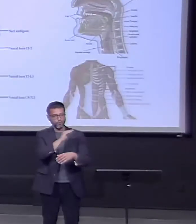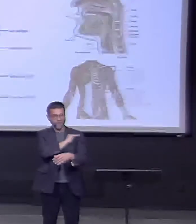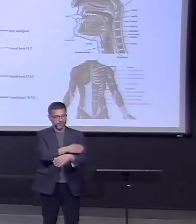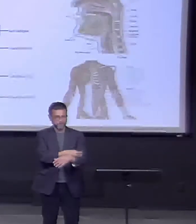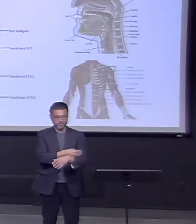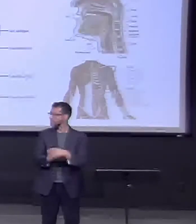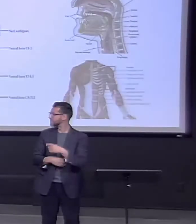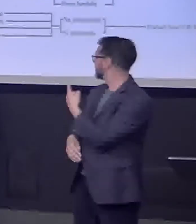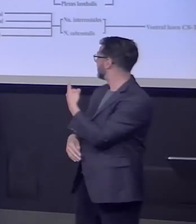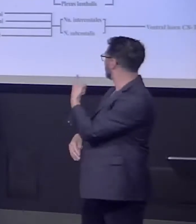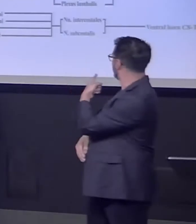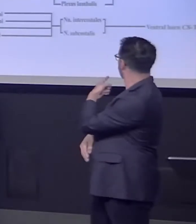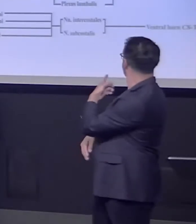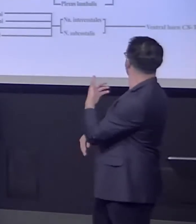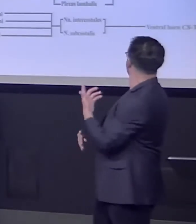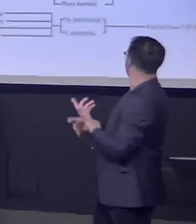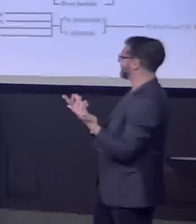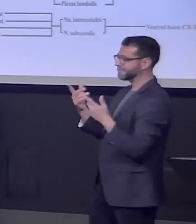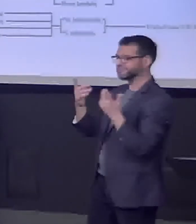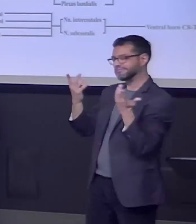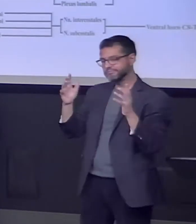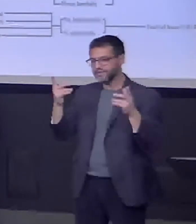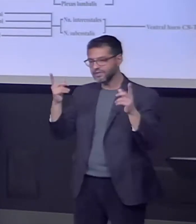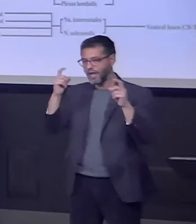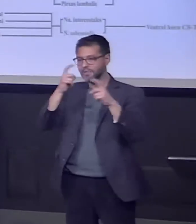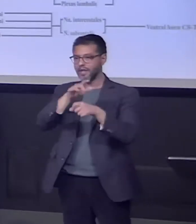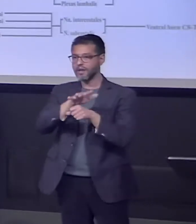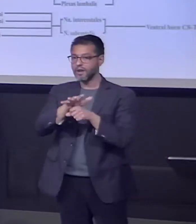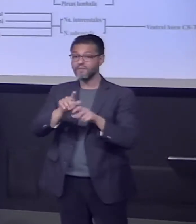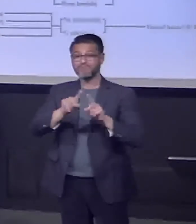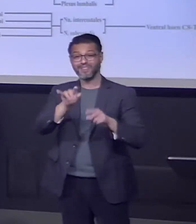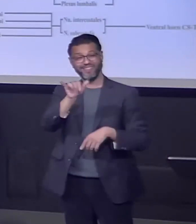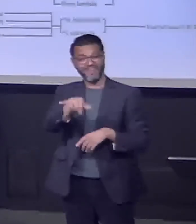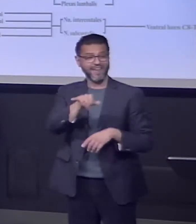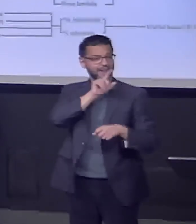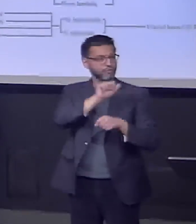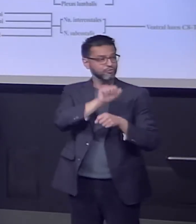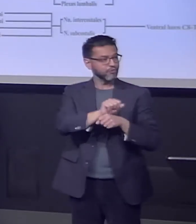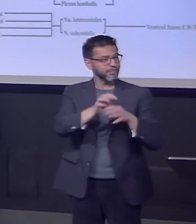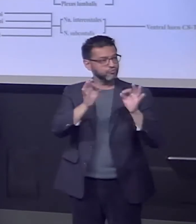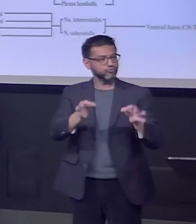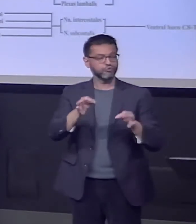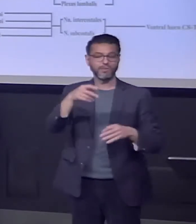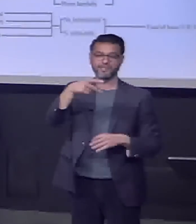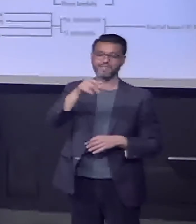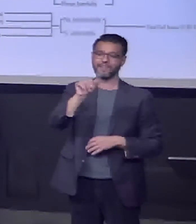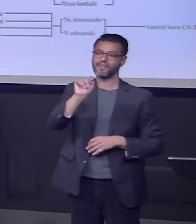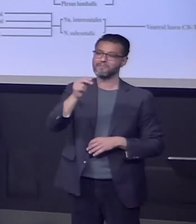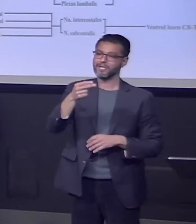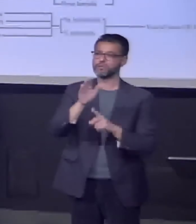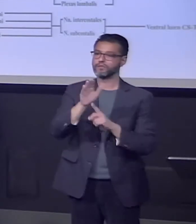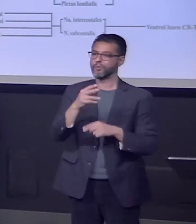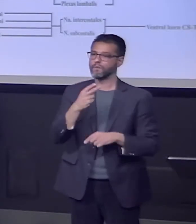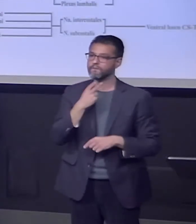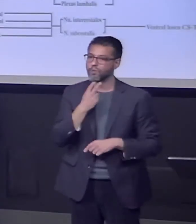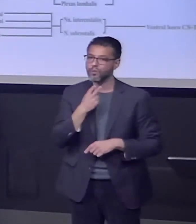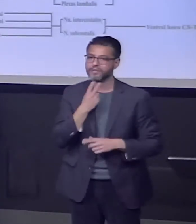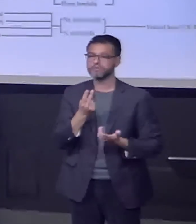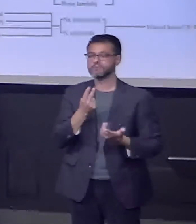here, and it's complicated enough, but this really determines the pitch of our voice, the vocal cords, and so